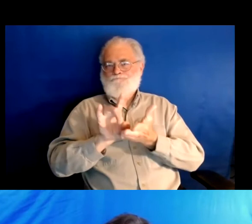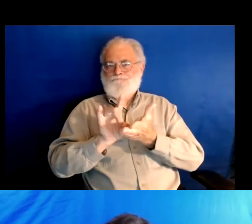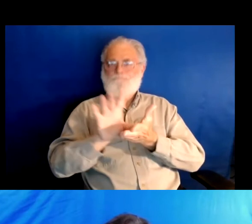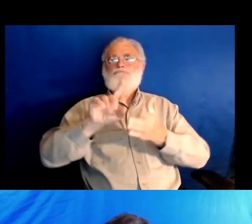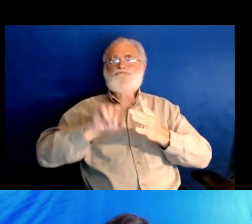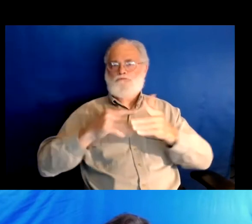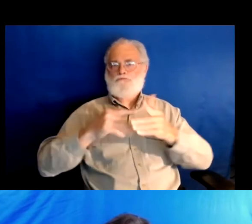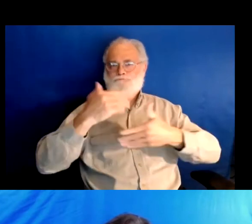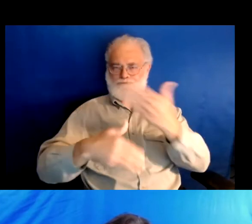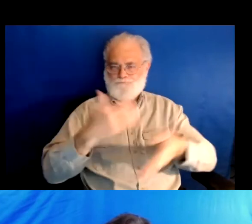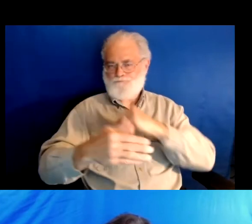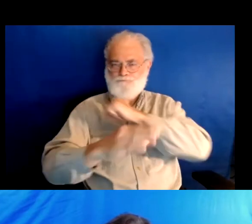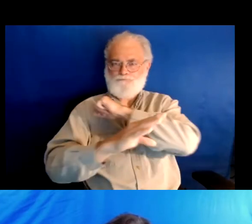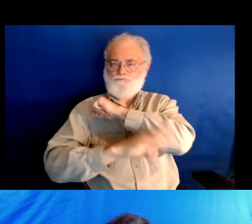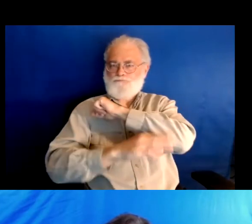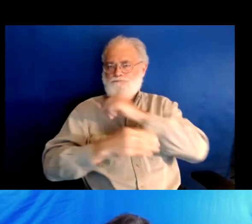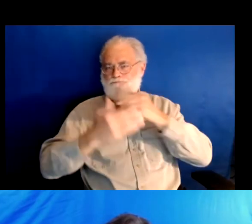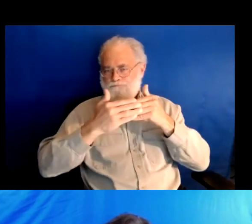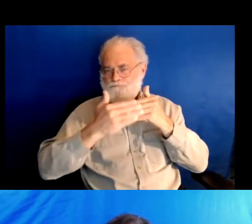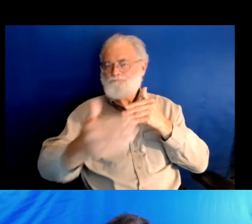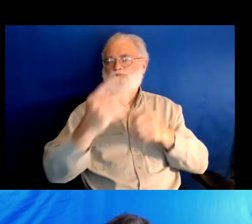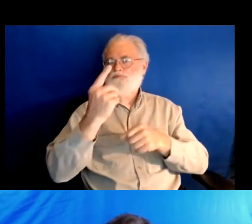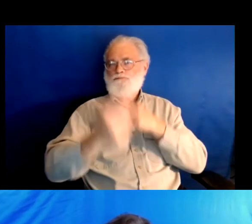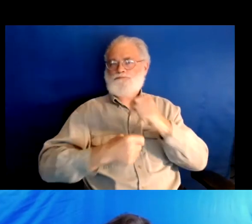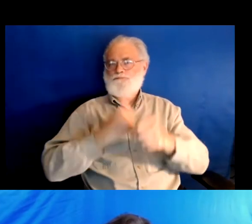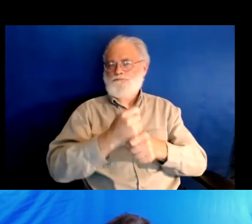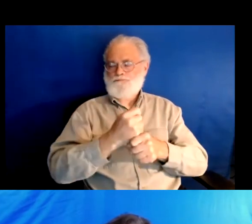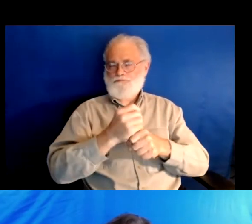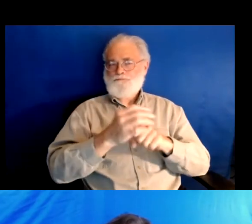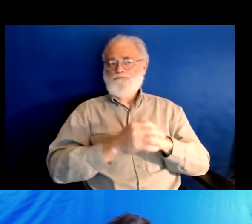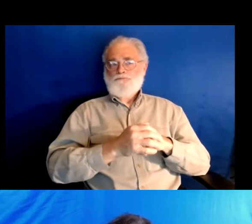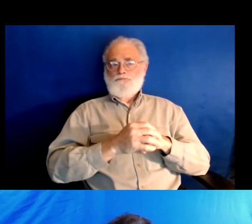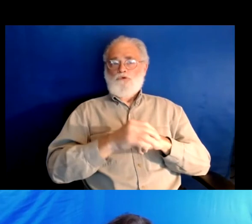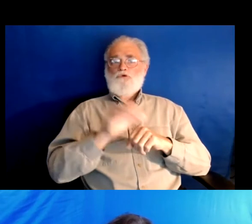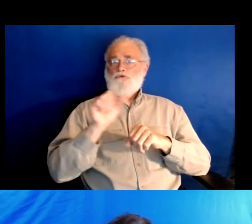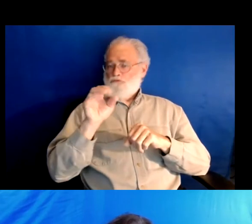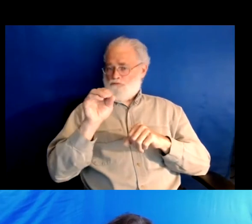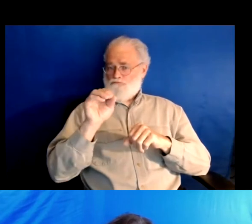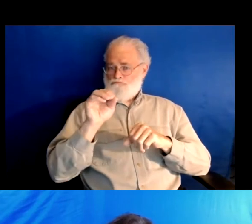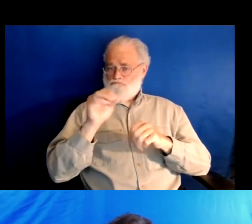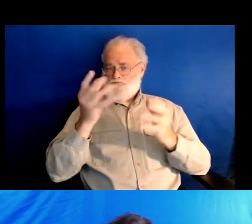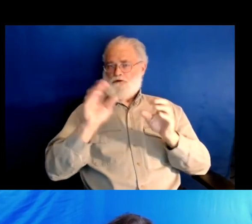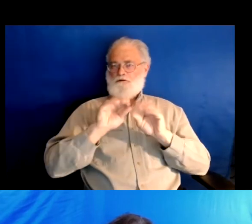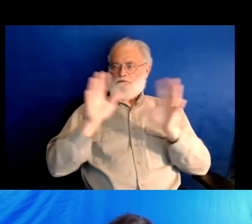up stages, and then kicking off and going with it in the fall for 1 year.